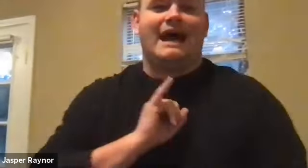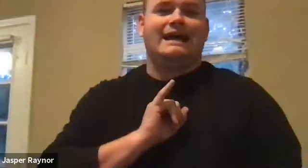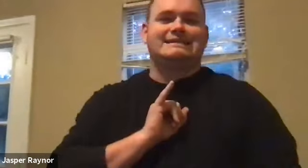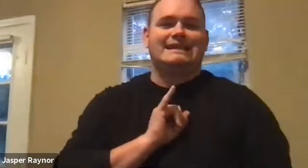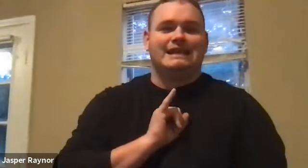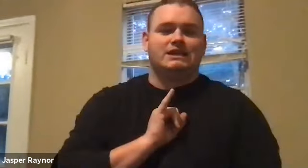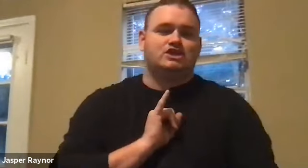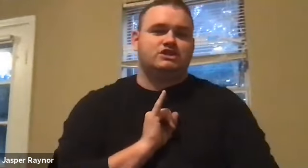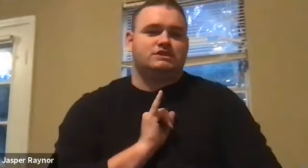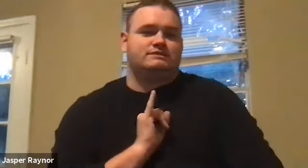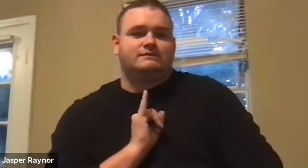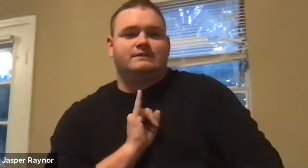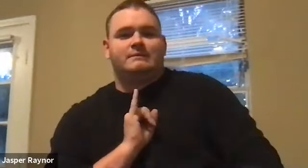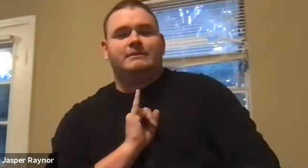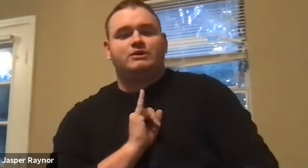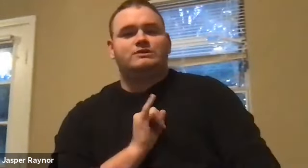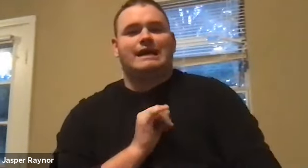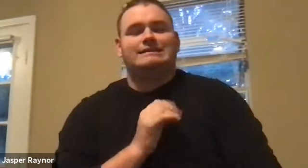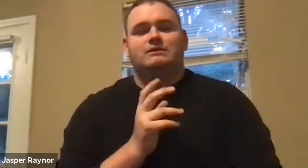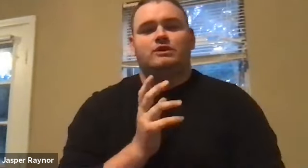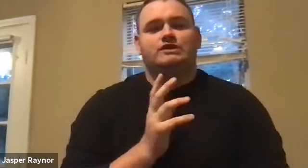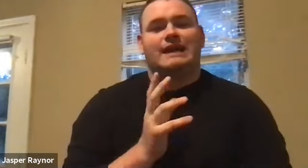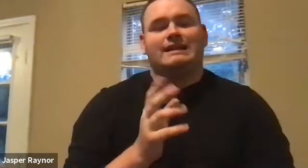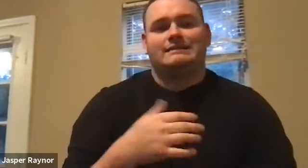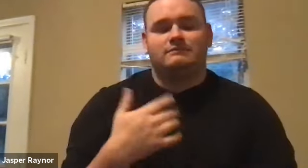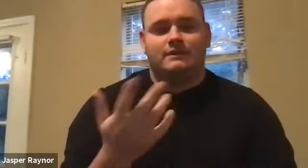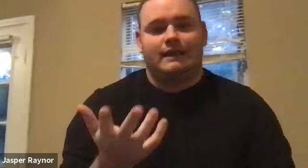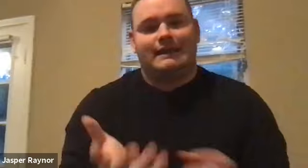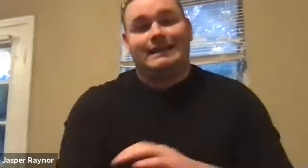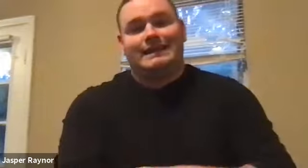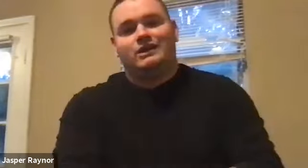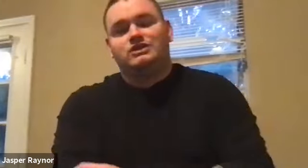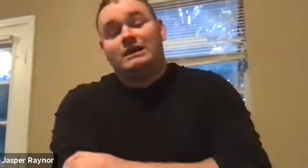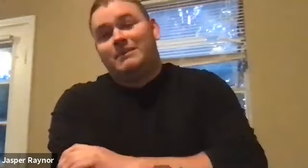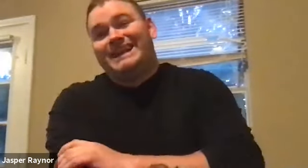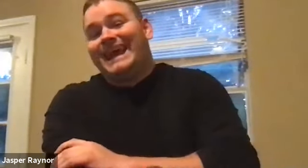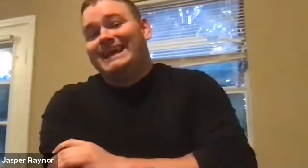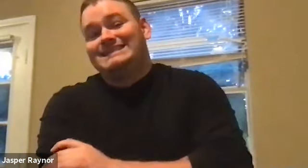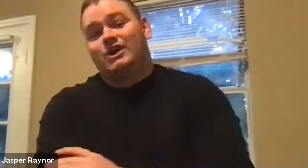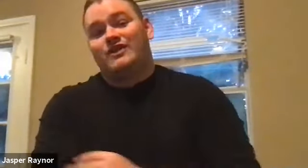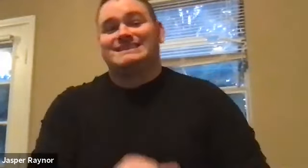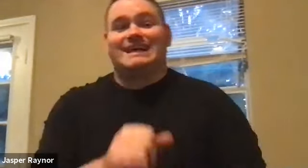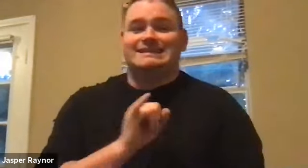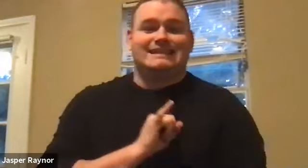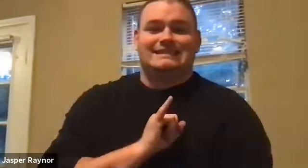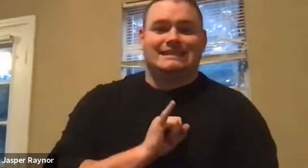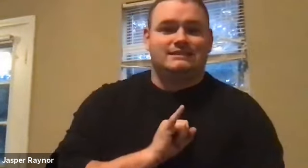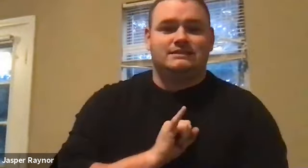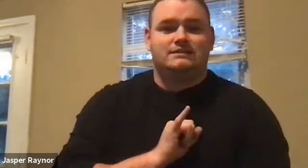I is English. People use that to when they're signing like in English, but in ASL that sign doesn't exist.